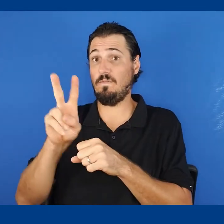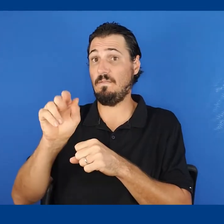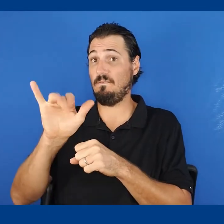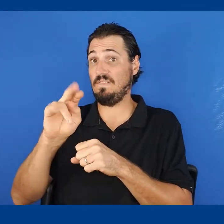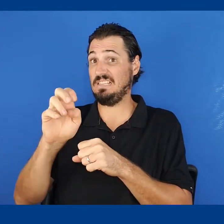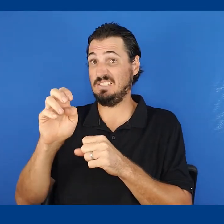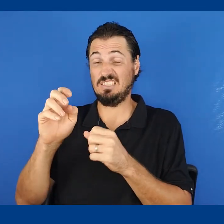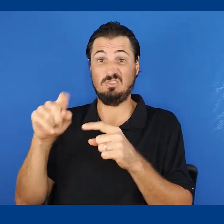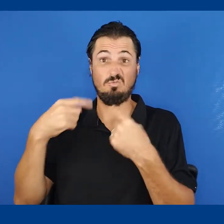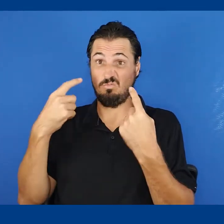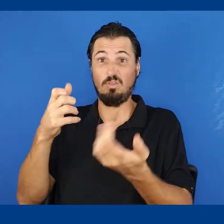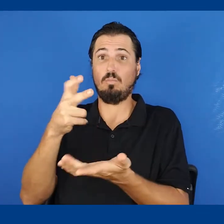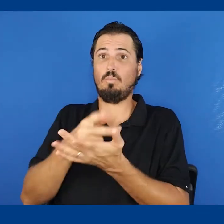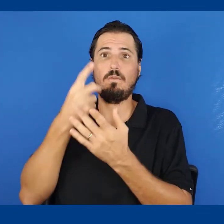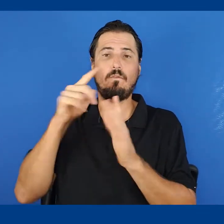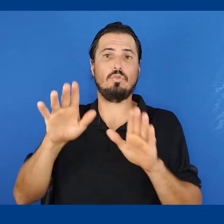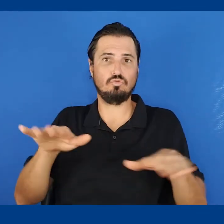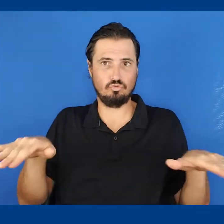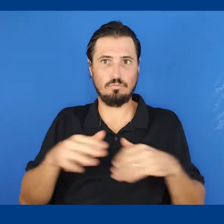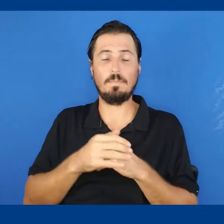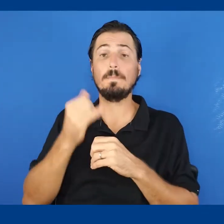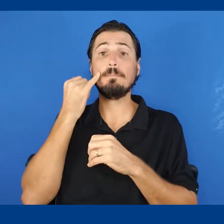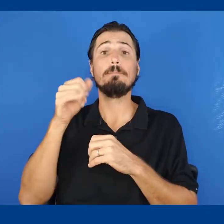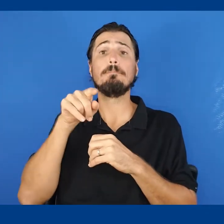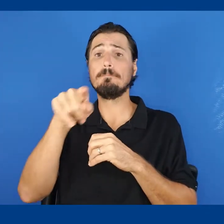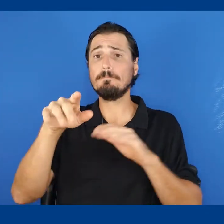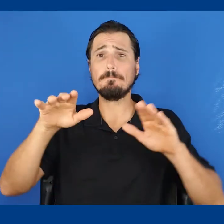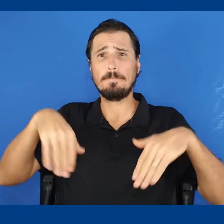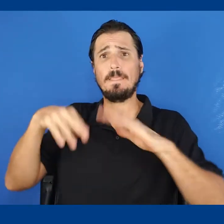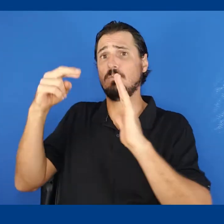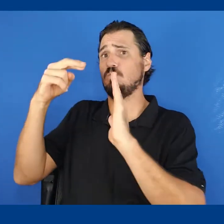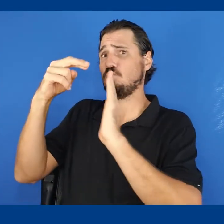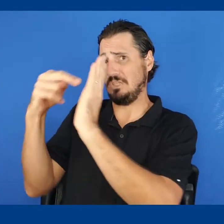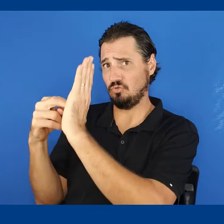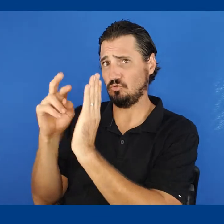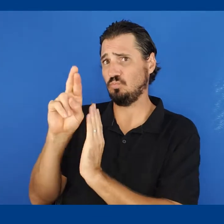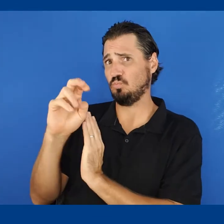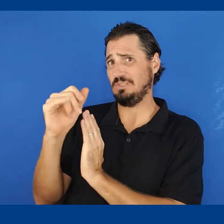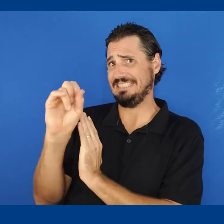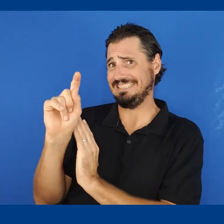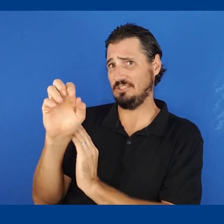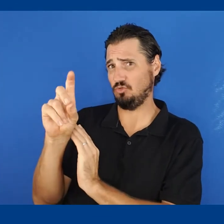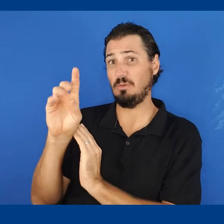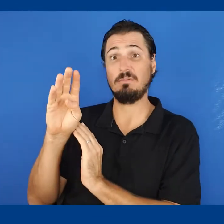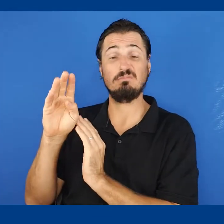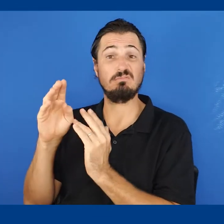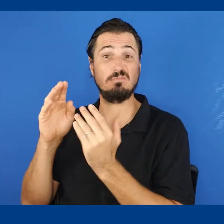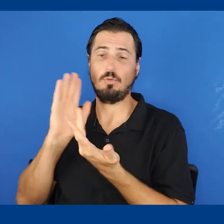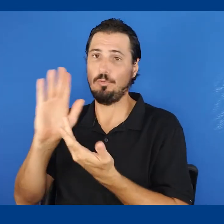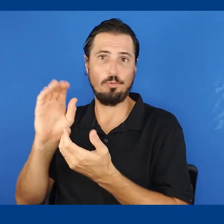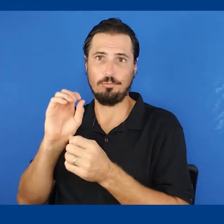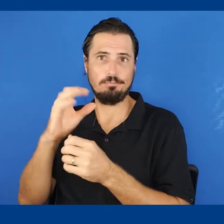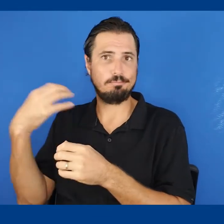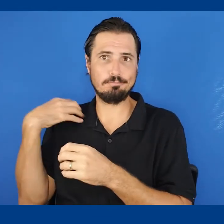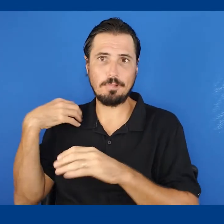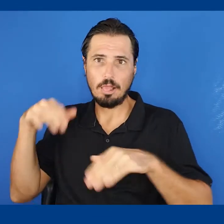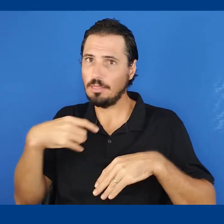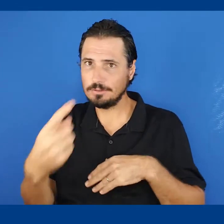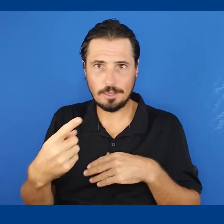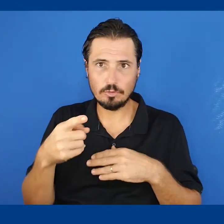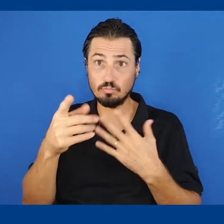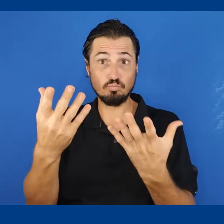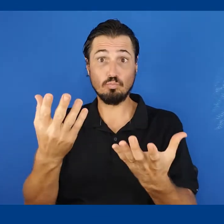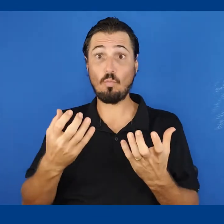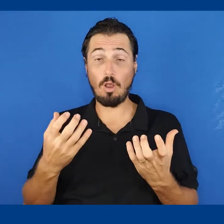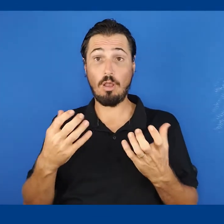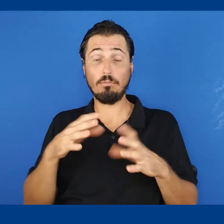a healthcare worker or first responder who has not yet been registered by your employer or the Department of Health, please call